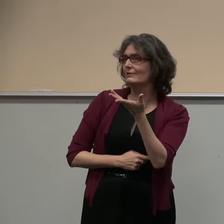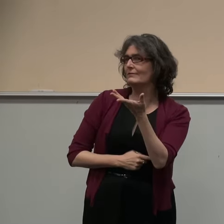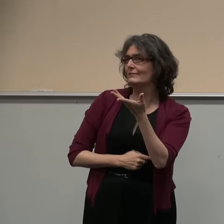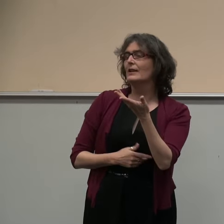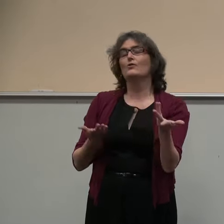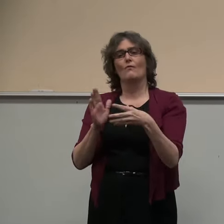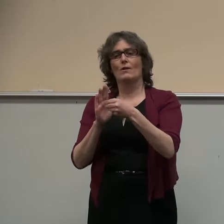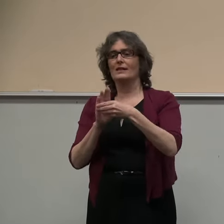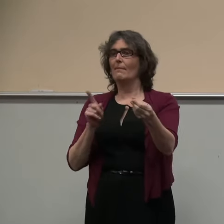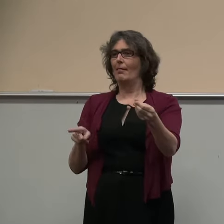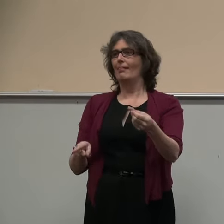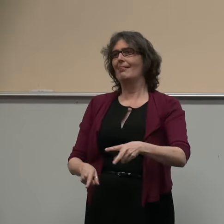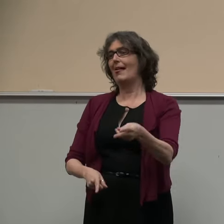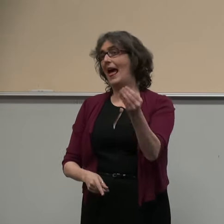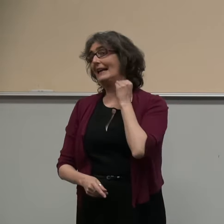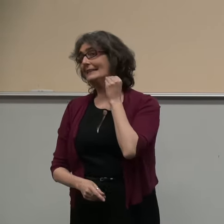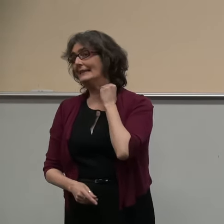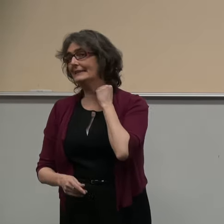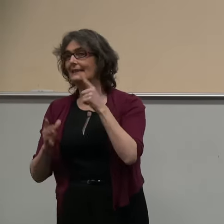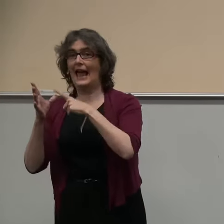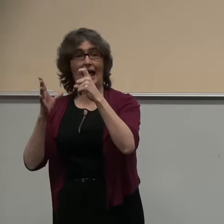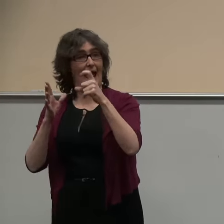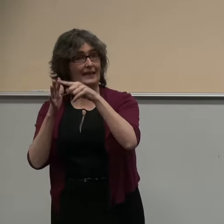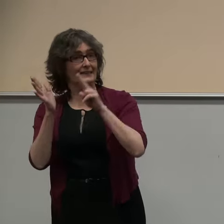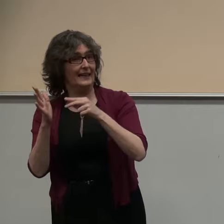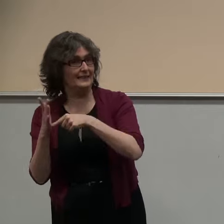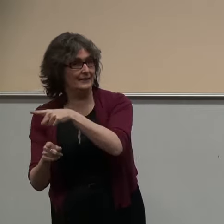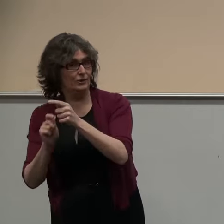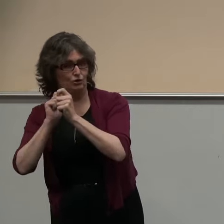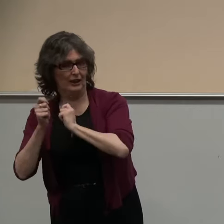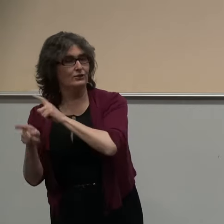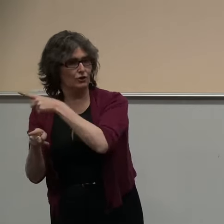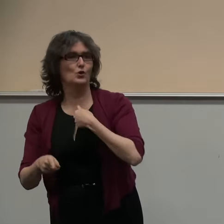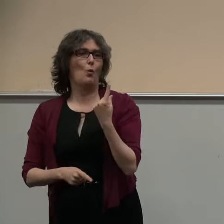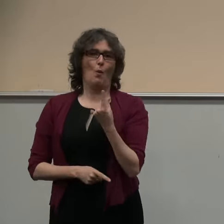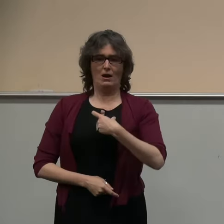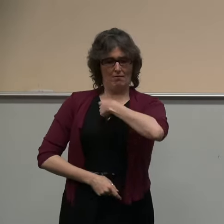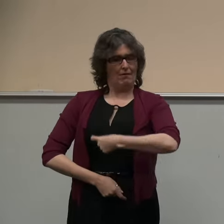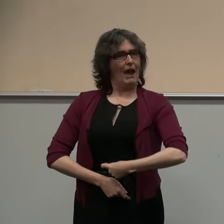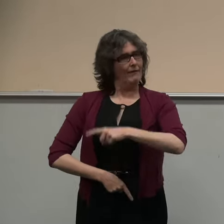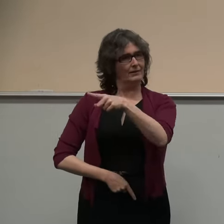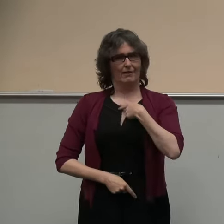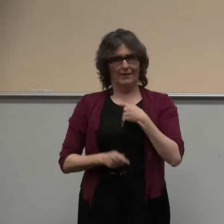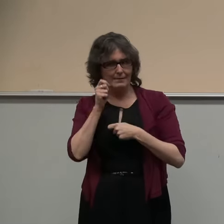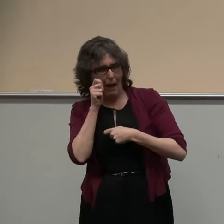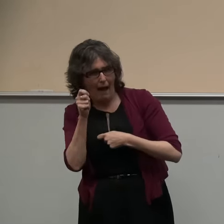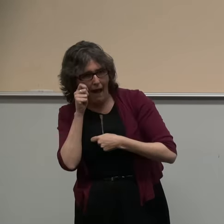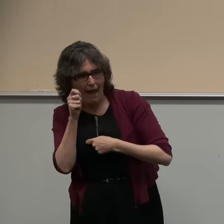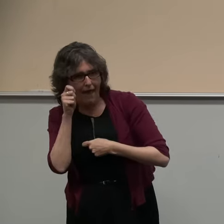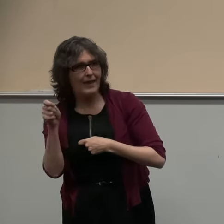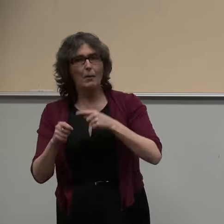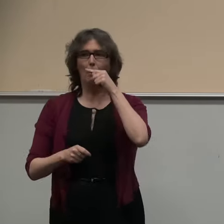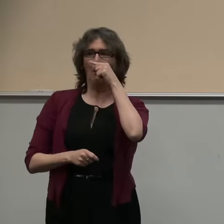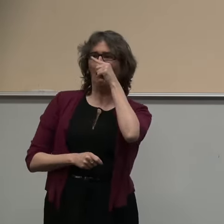accent. So one character was a spy, he had a very upper-class English accent until he was revealed as a spy, and then he